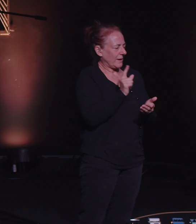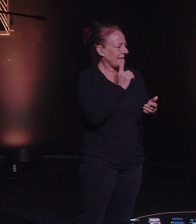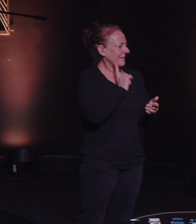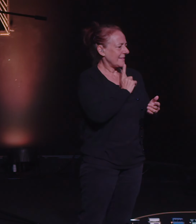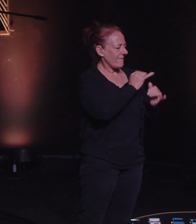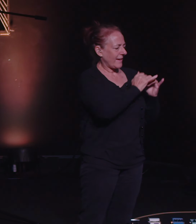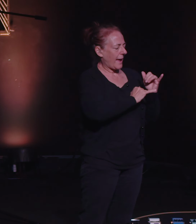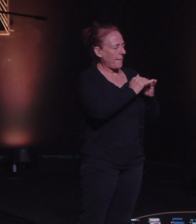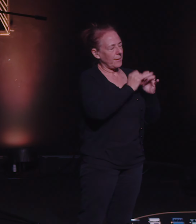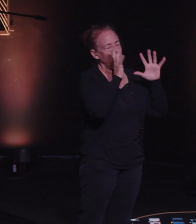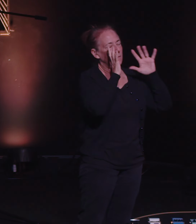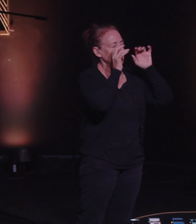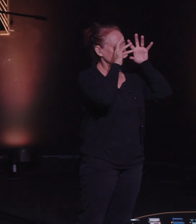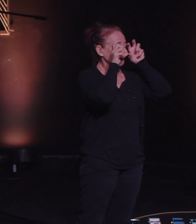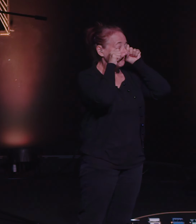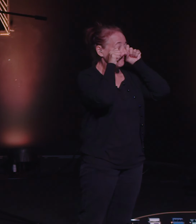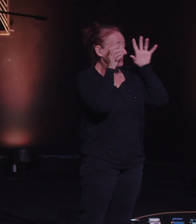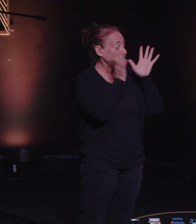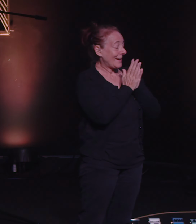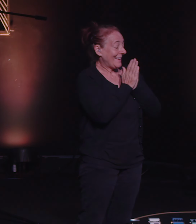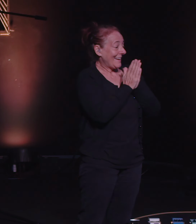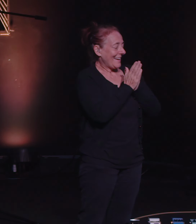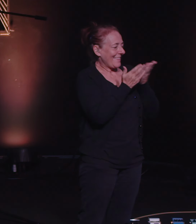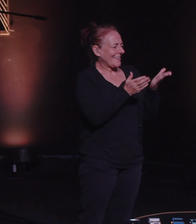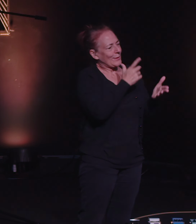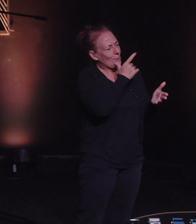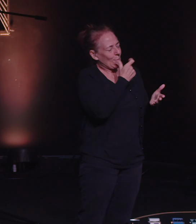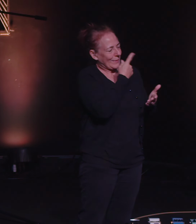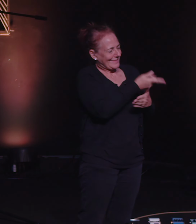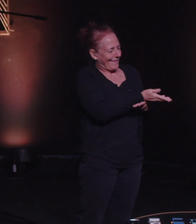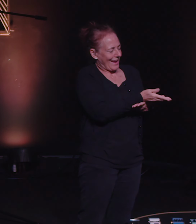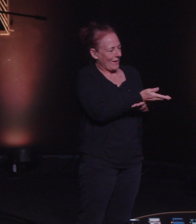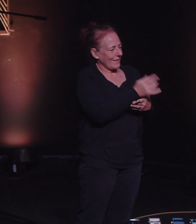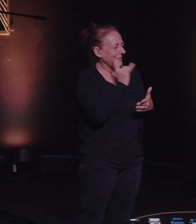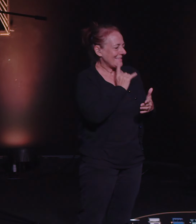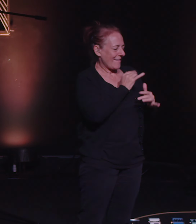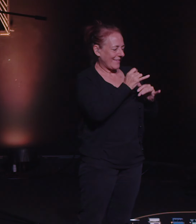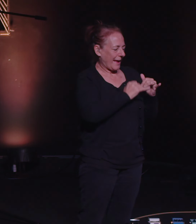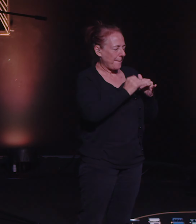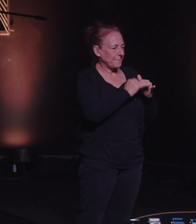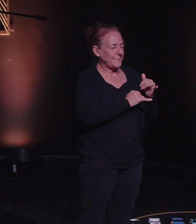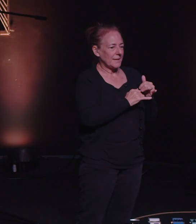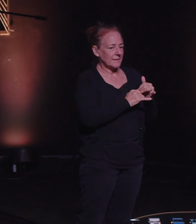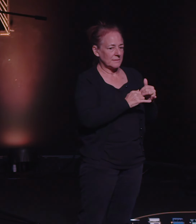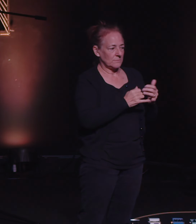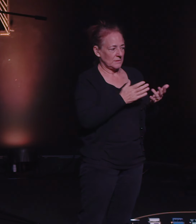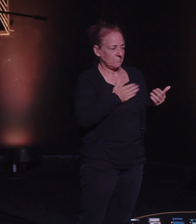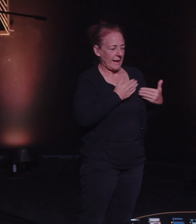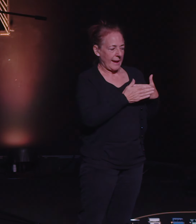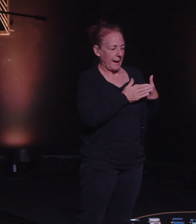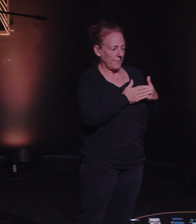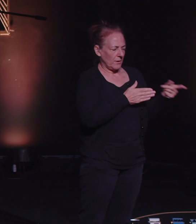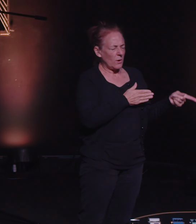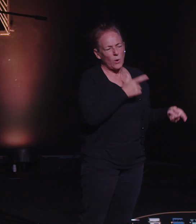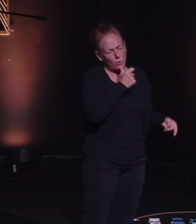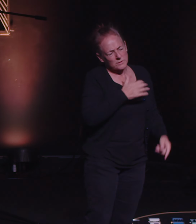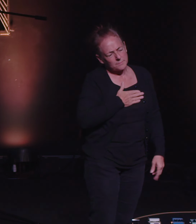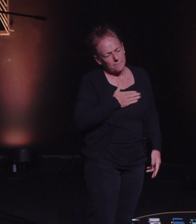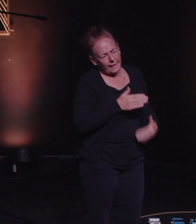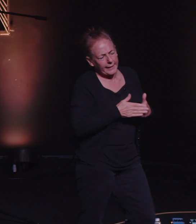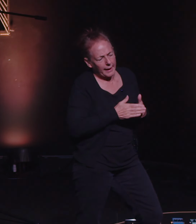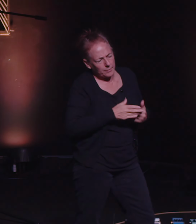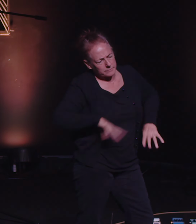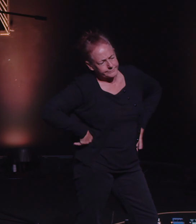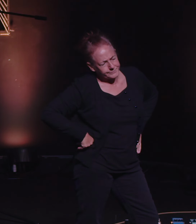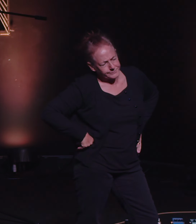camp there and the amazing things that happened. So that's where the who is, well, my neighbor. And as the guy said, well, who is my neighbor? And Jesus